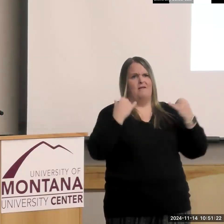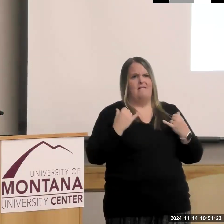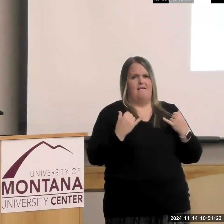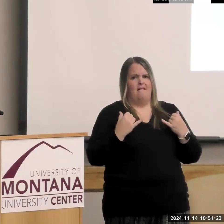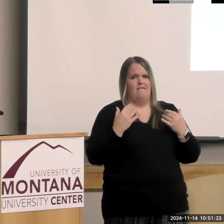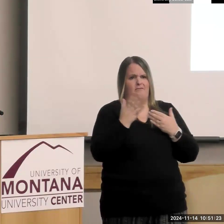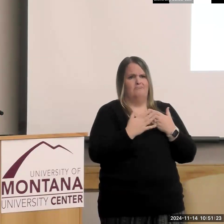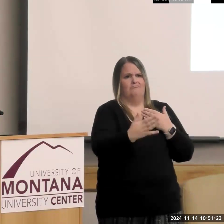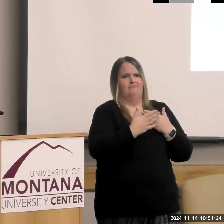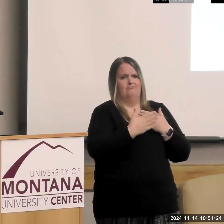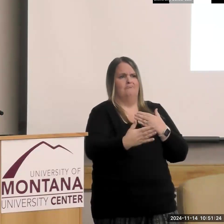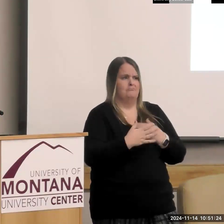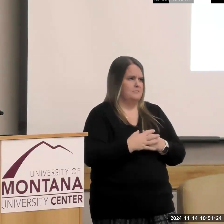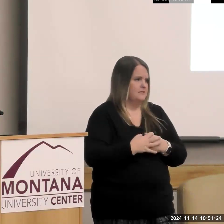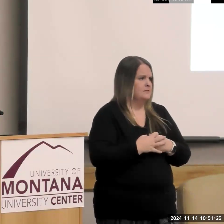are, right?